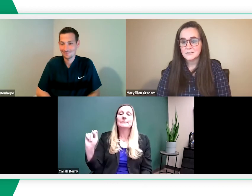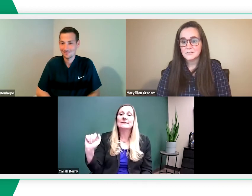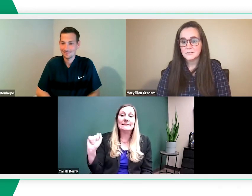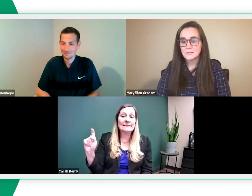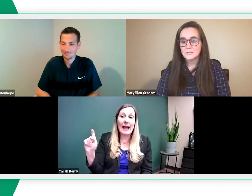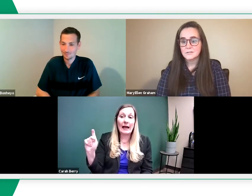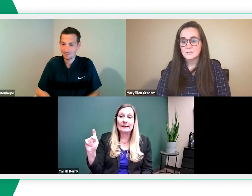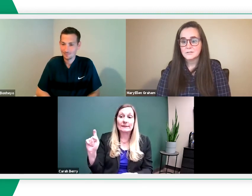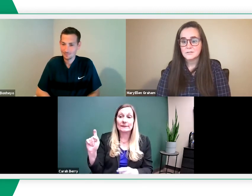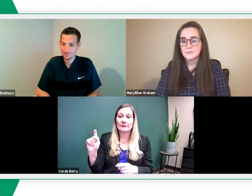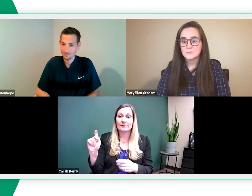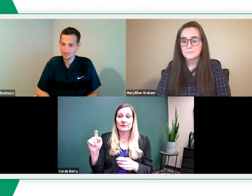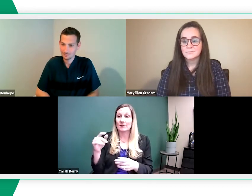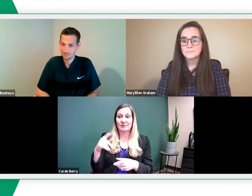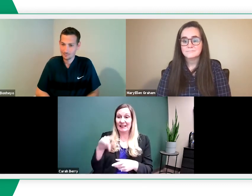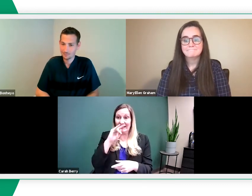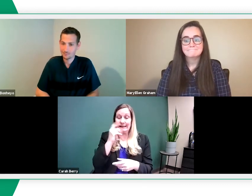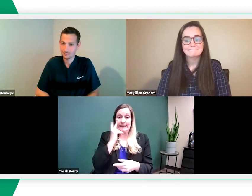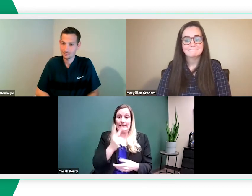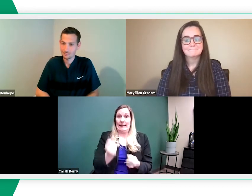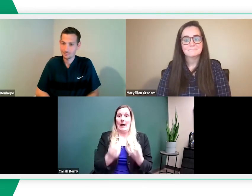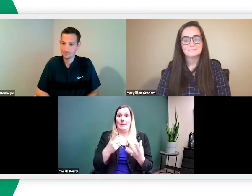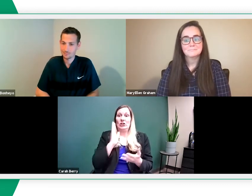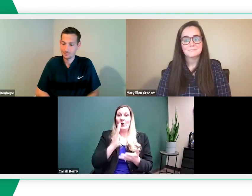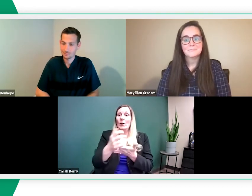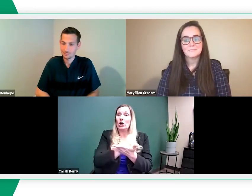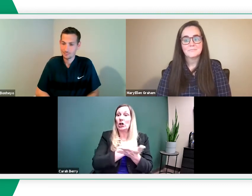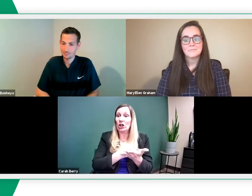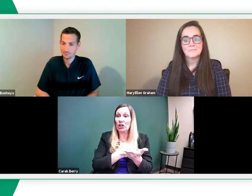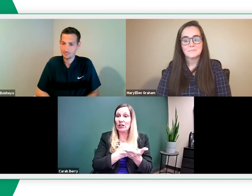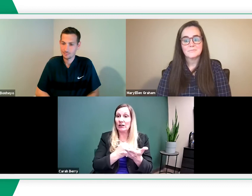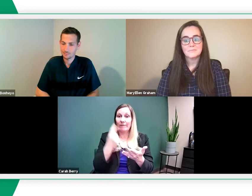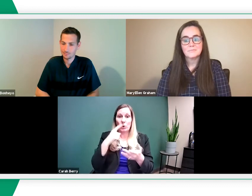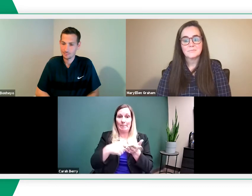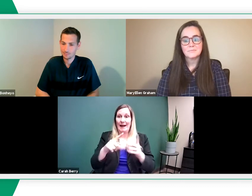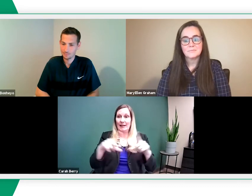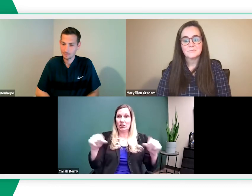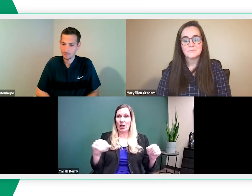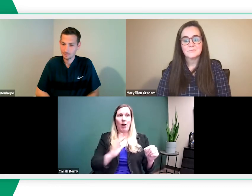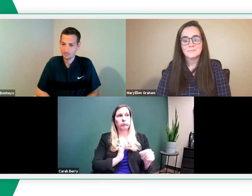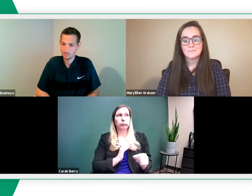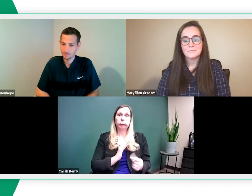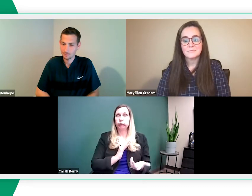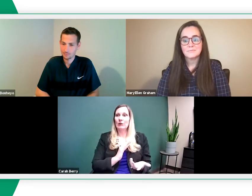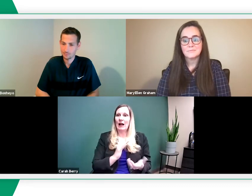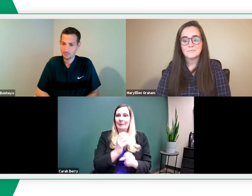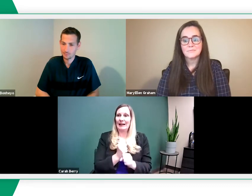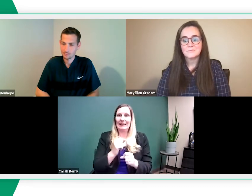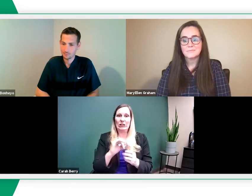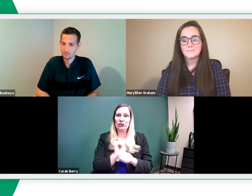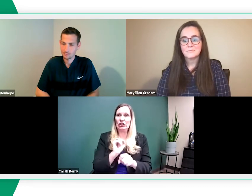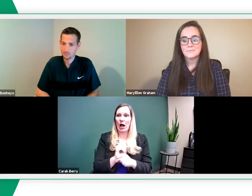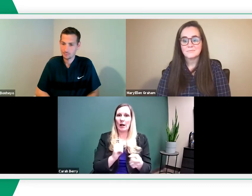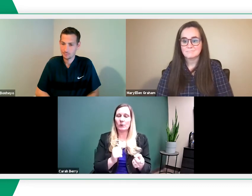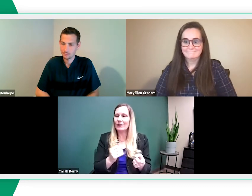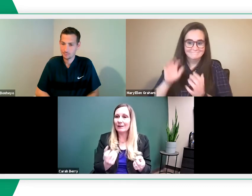There's lots of different things regarding car insurance. And then there's taxes. Kids see what they earn on a paycheck and they're like,